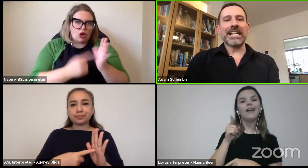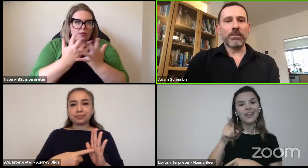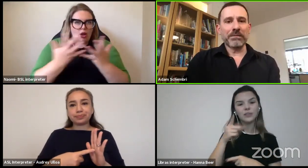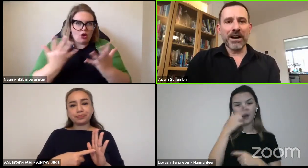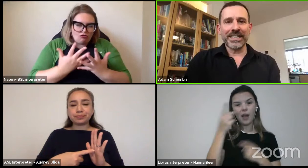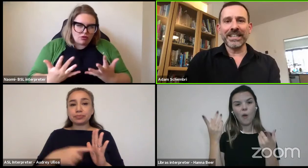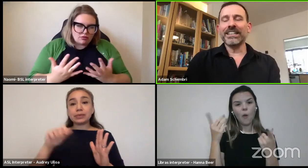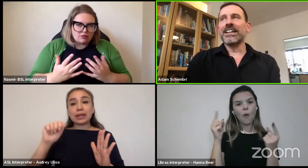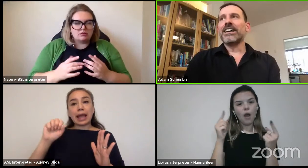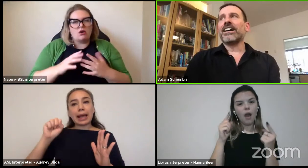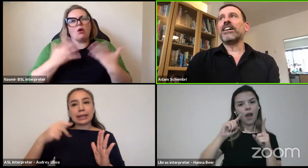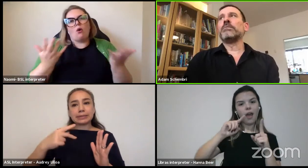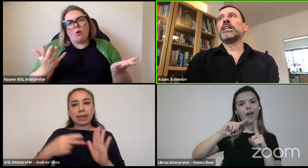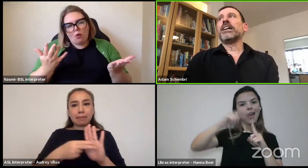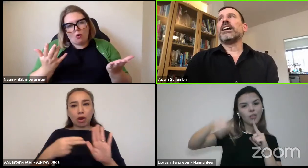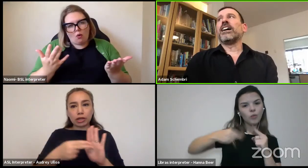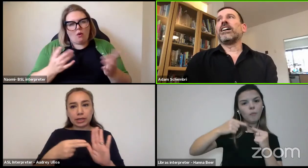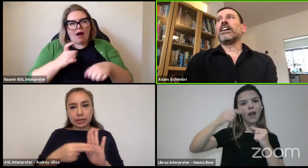aspect marking.